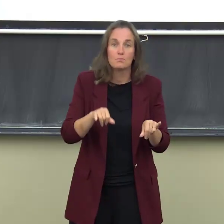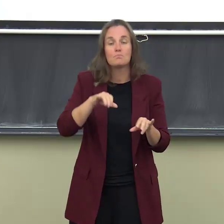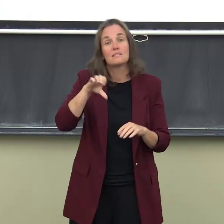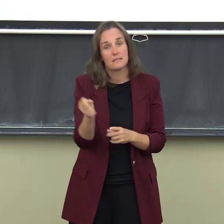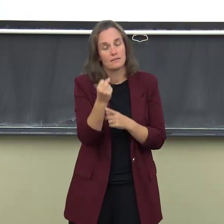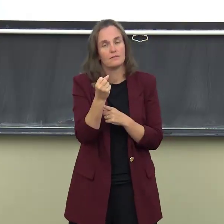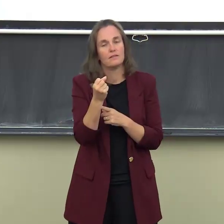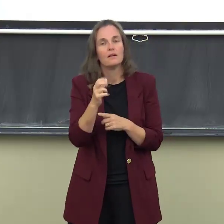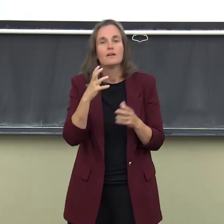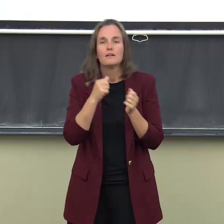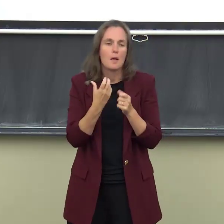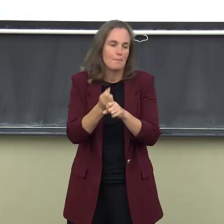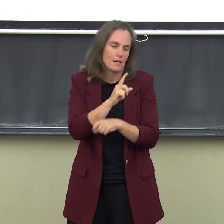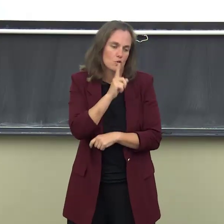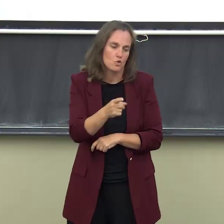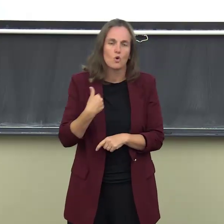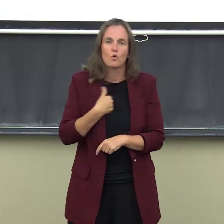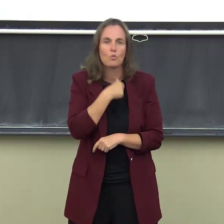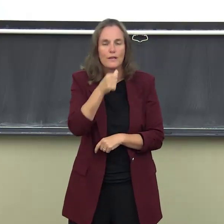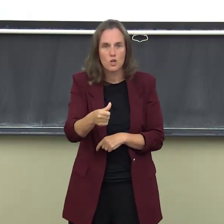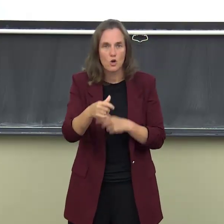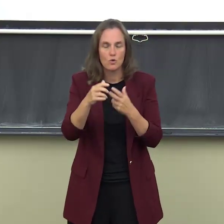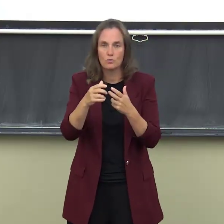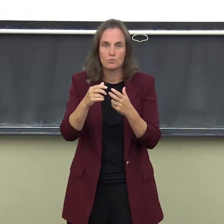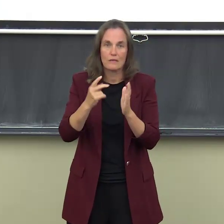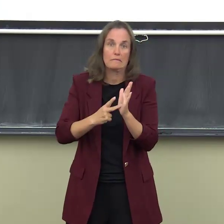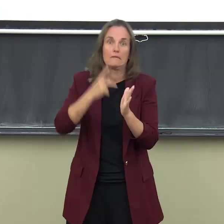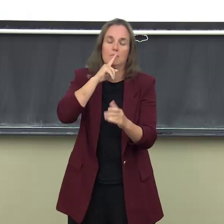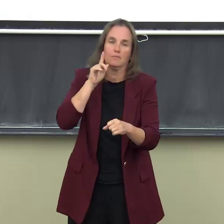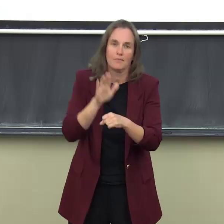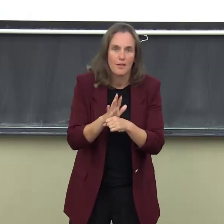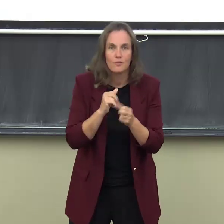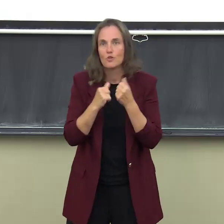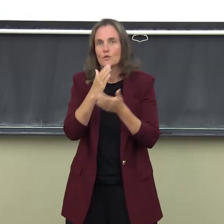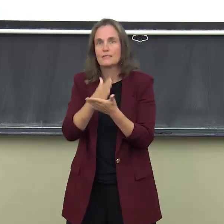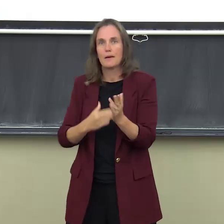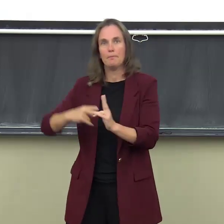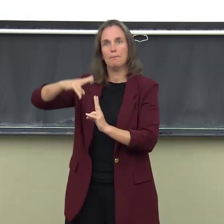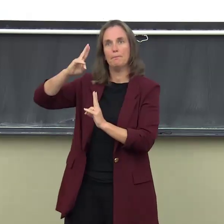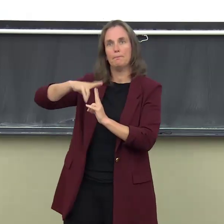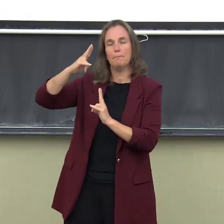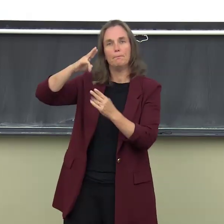sure that we don't double down on the notion that there's some utopian